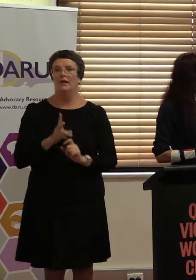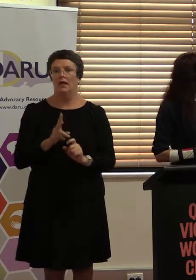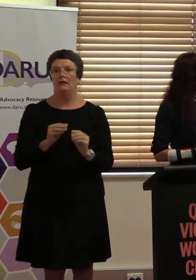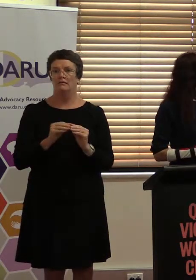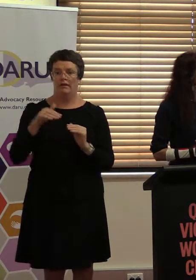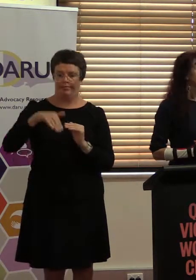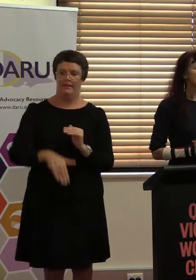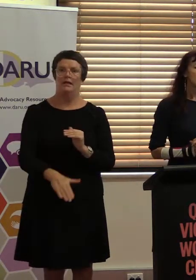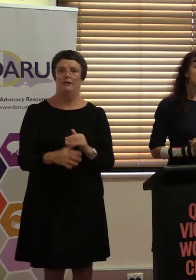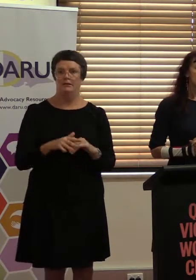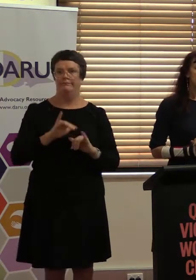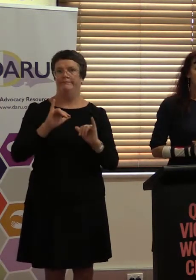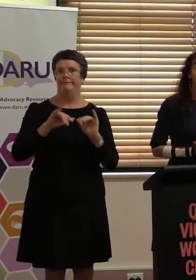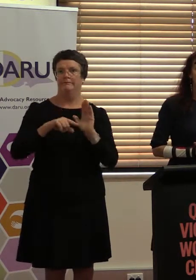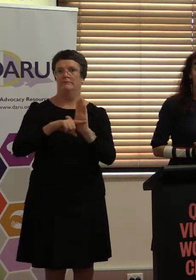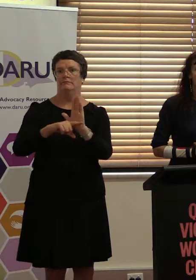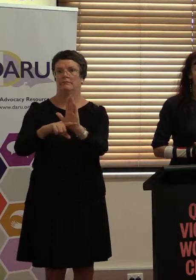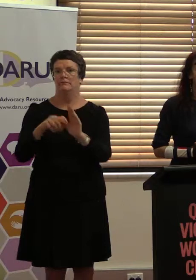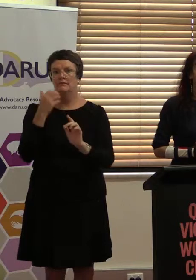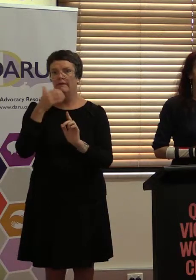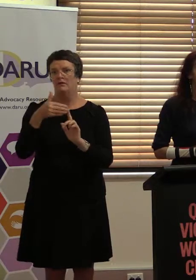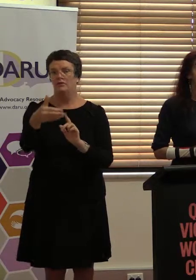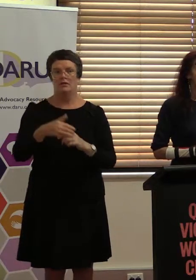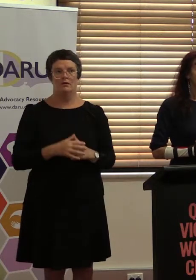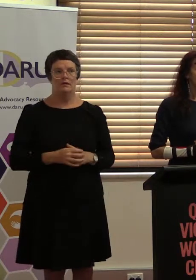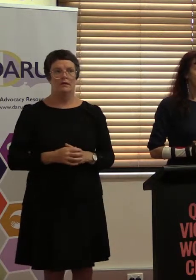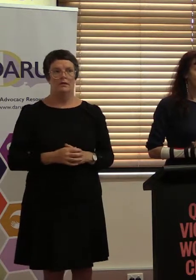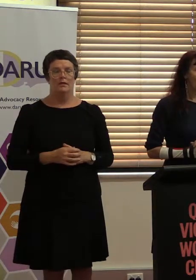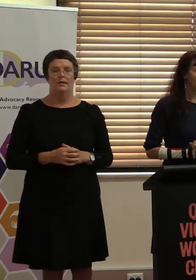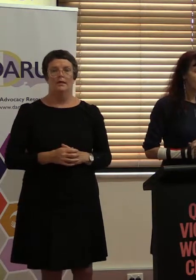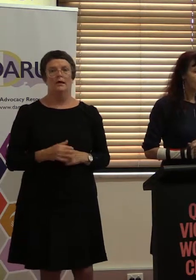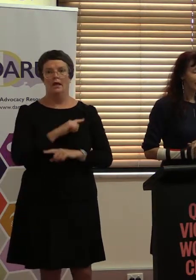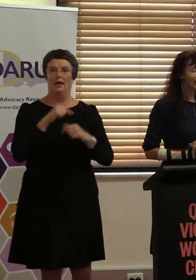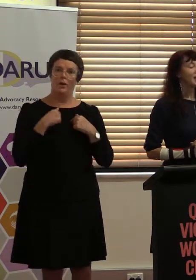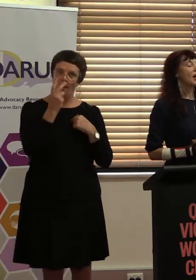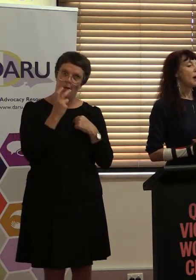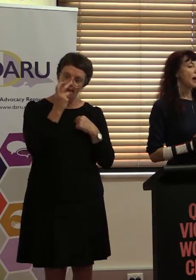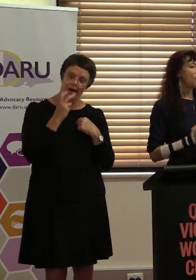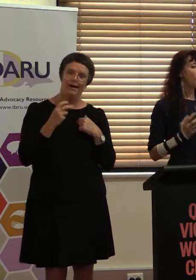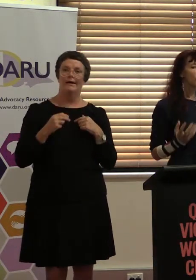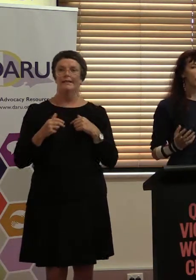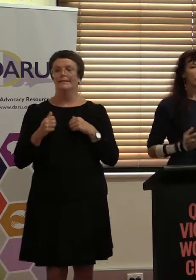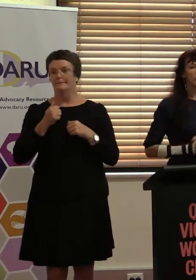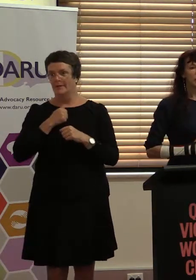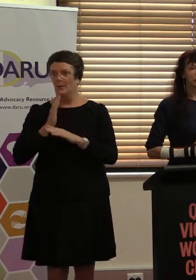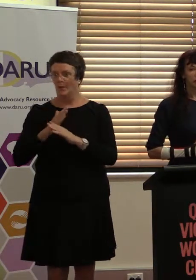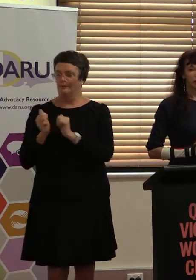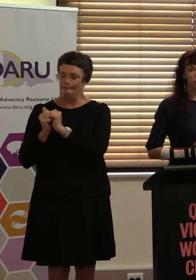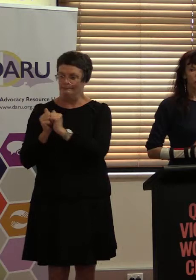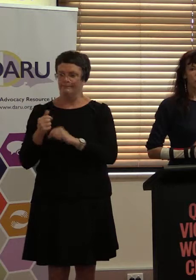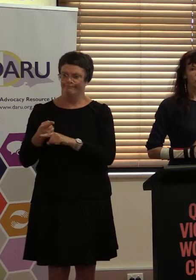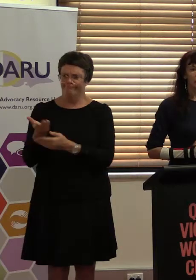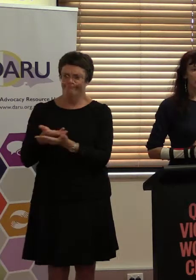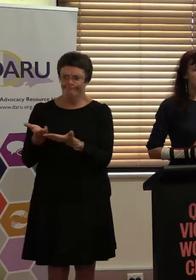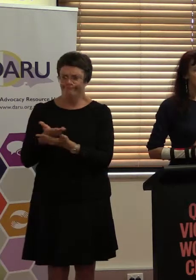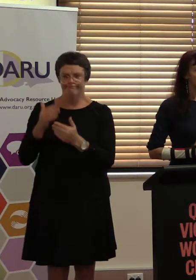So I guess some of my colleagues and I have been thinking, because we're all getting older, about what on earth can be done to